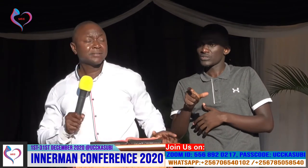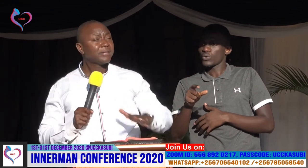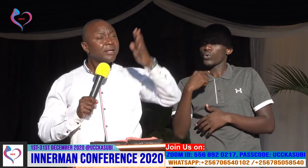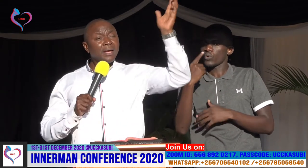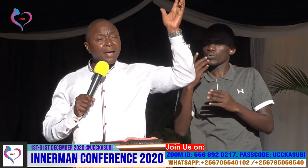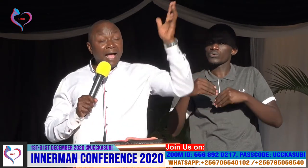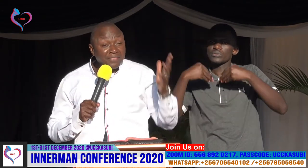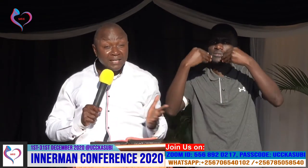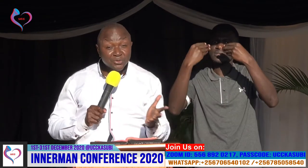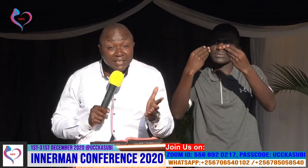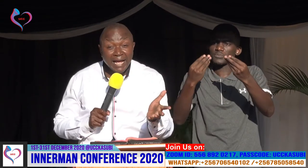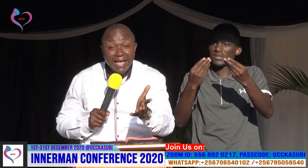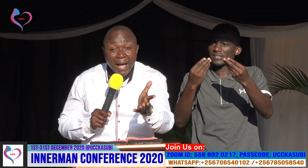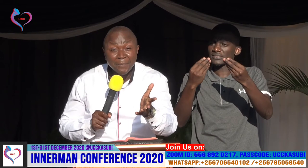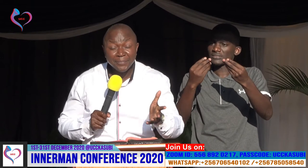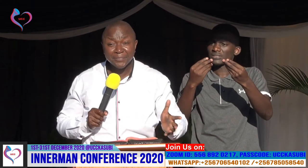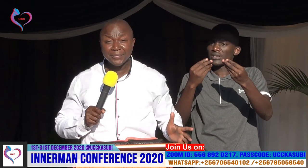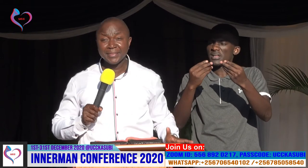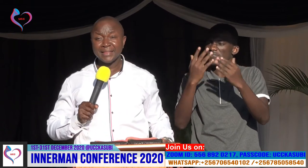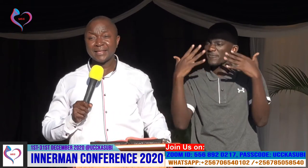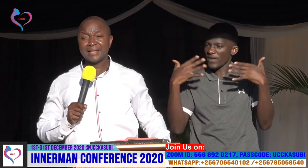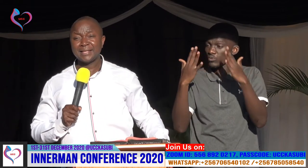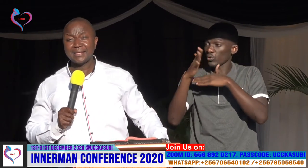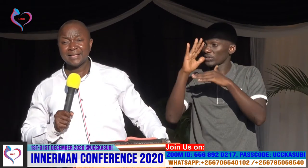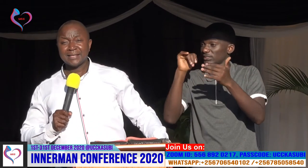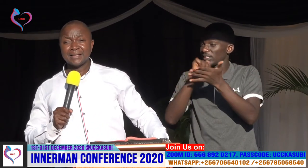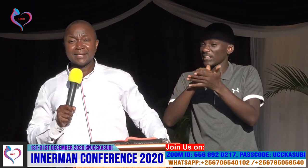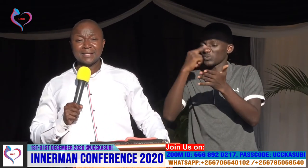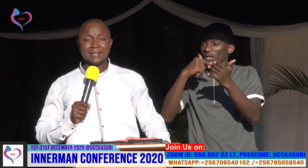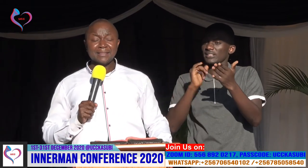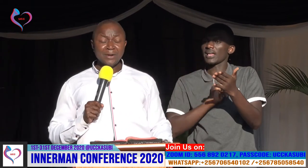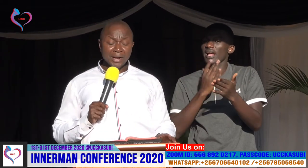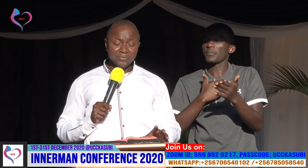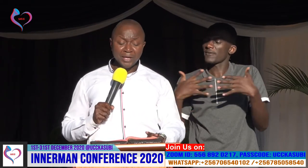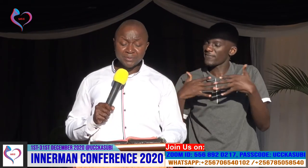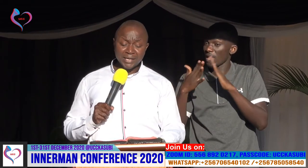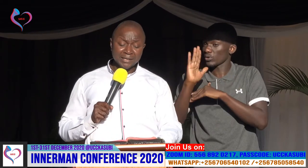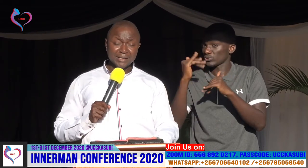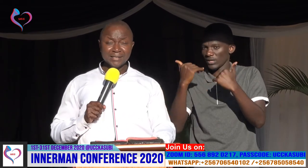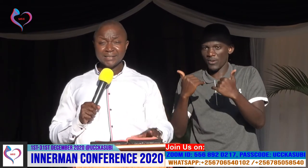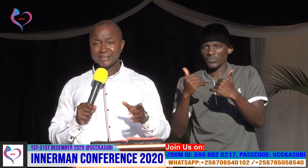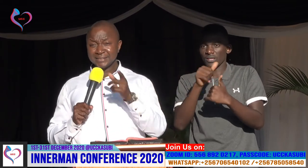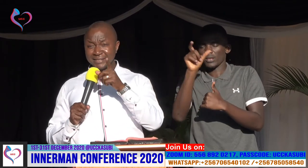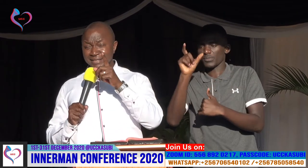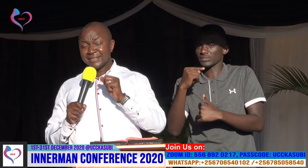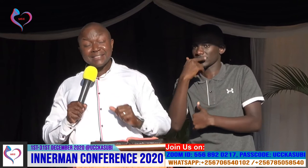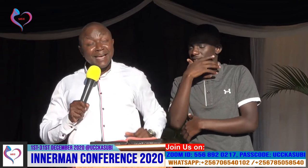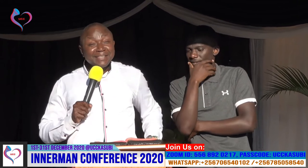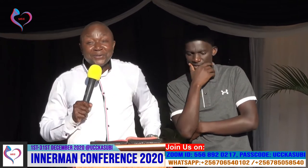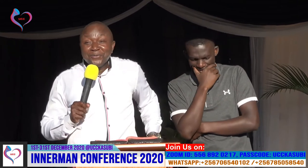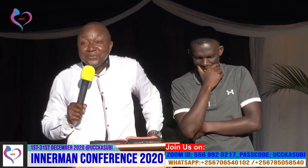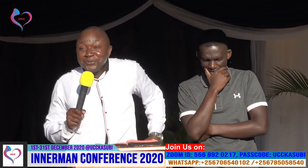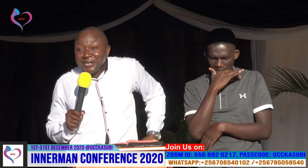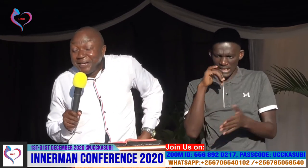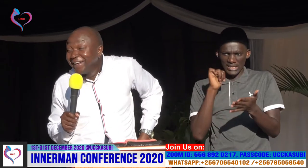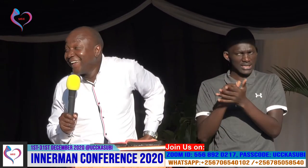And that's what I am. Then one of them said, this guy